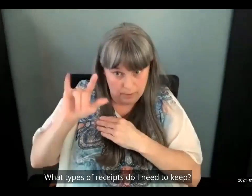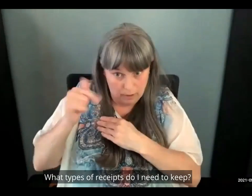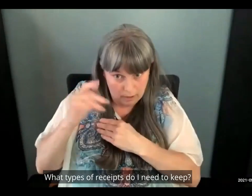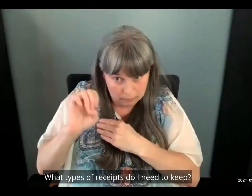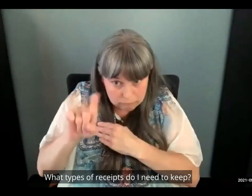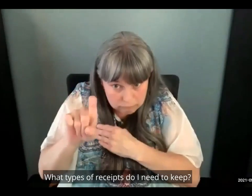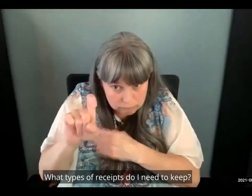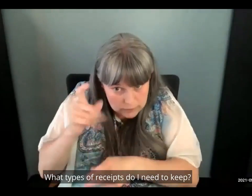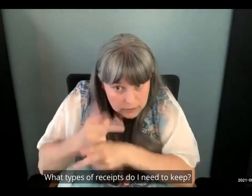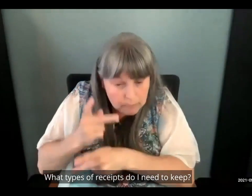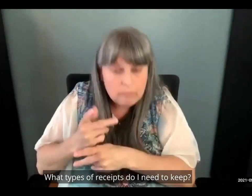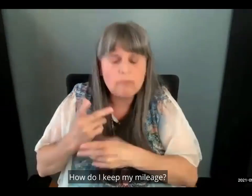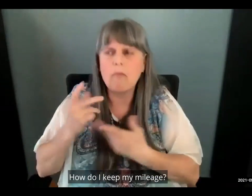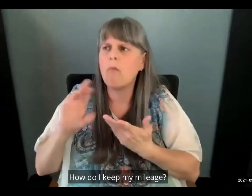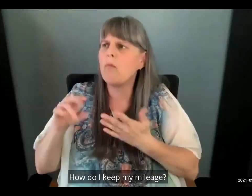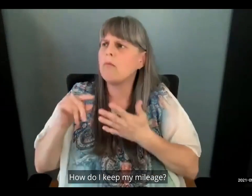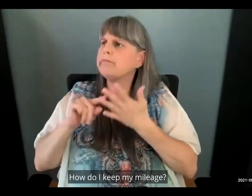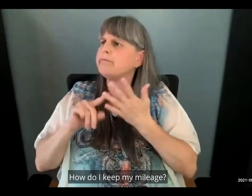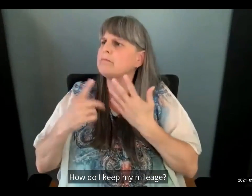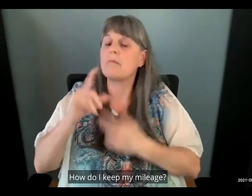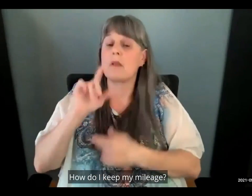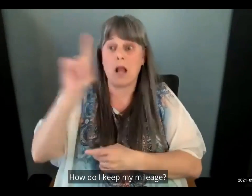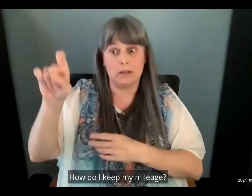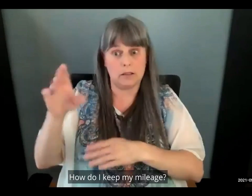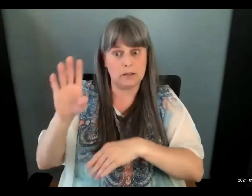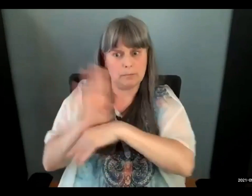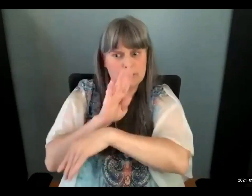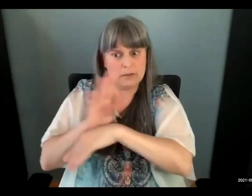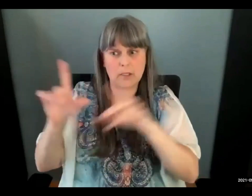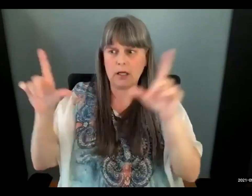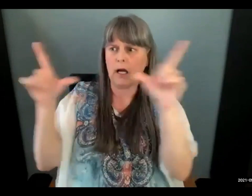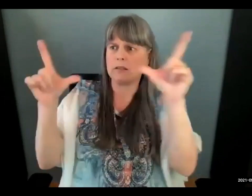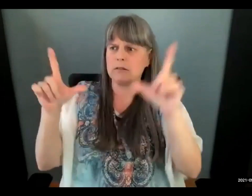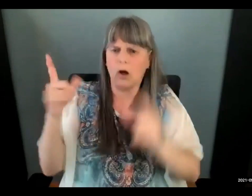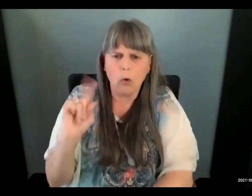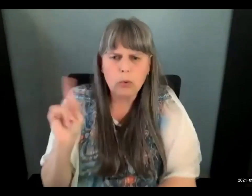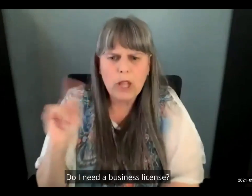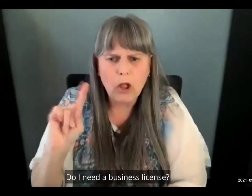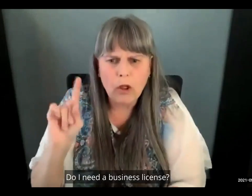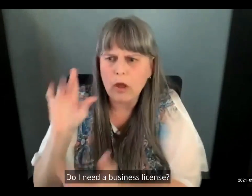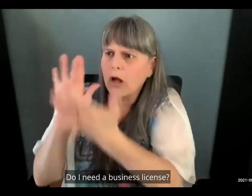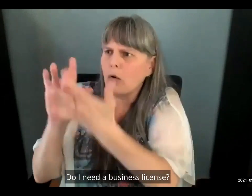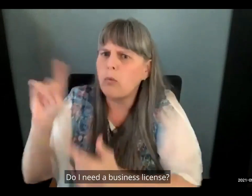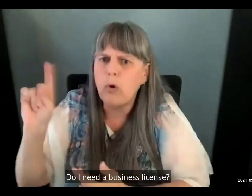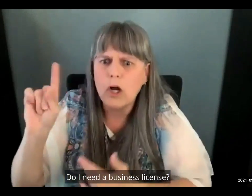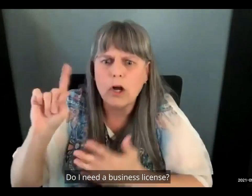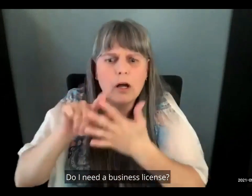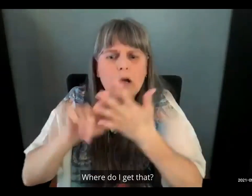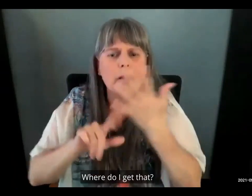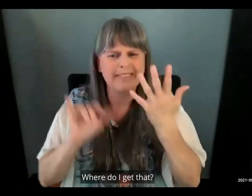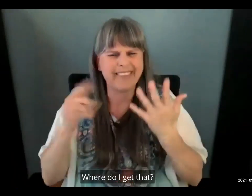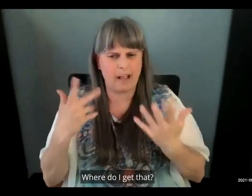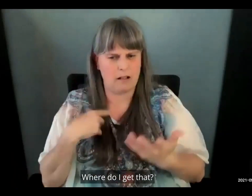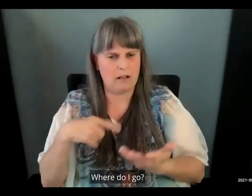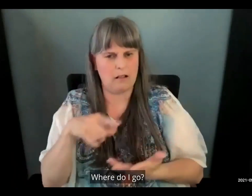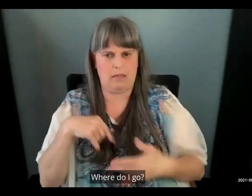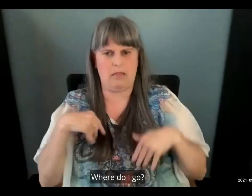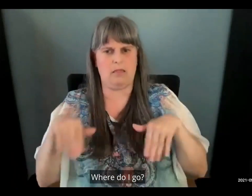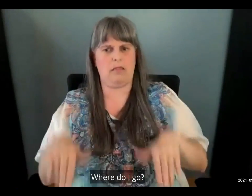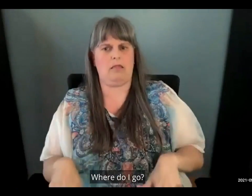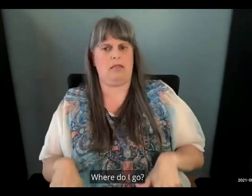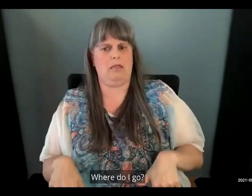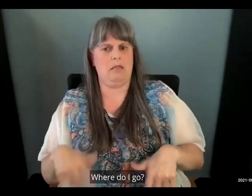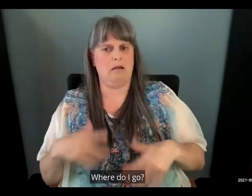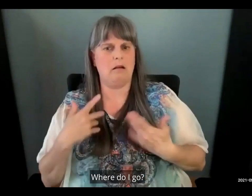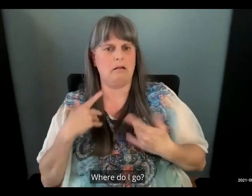receipts do I need to keep? How do I keep my mileage? Do I need a business license? Where do I get that? Where do I